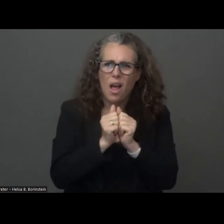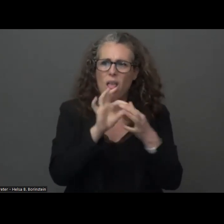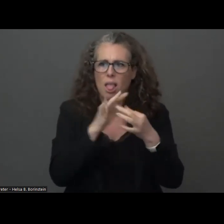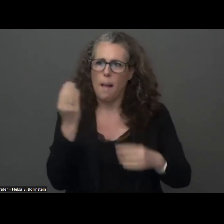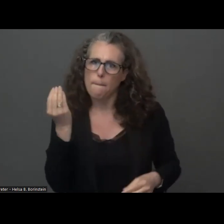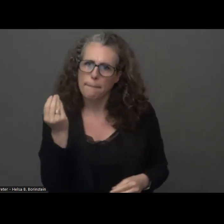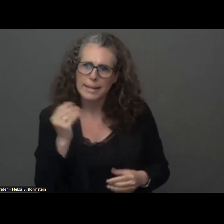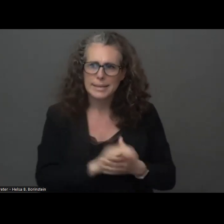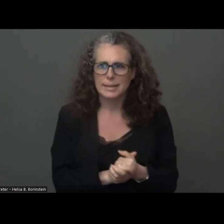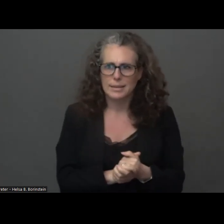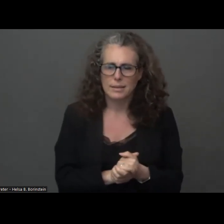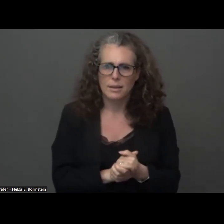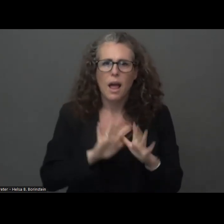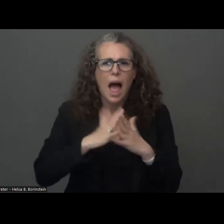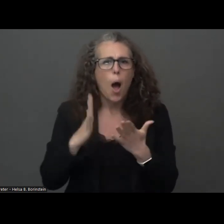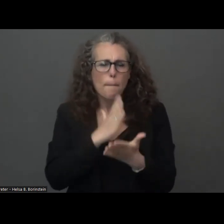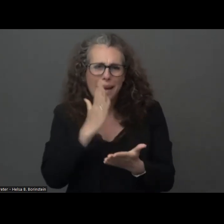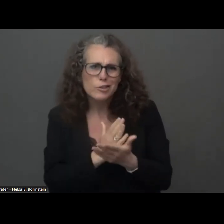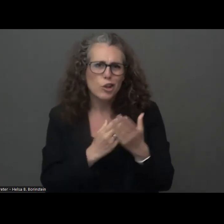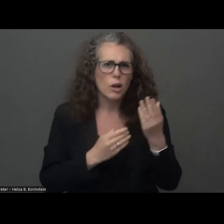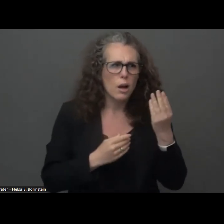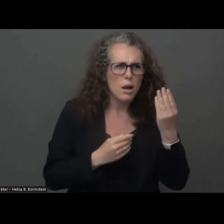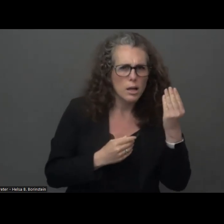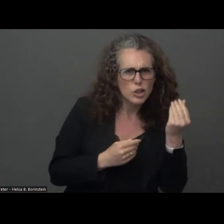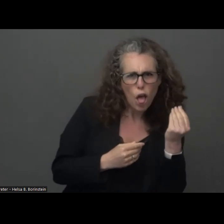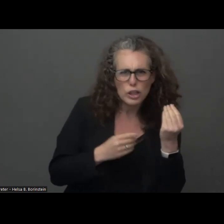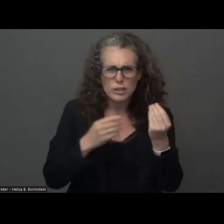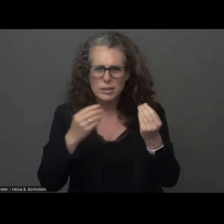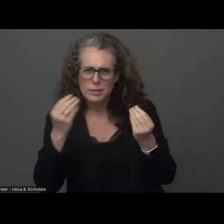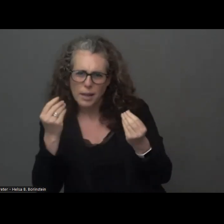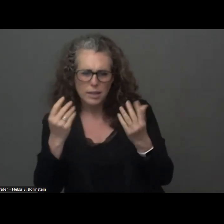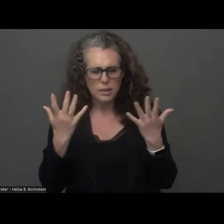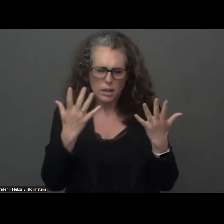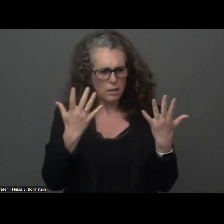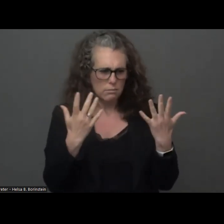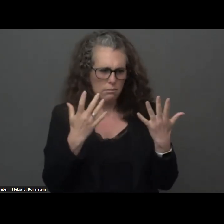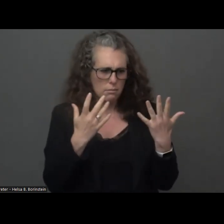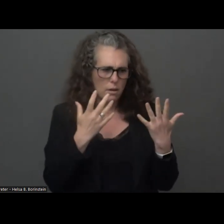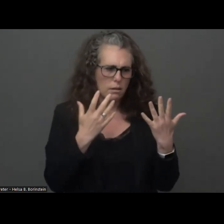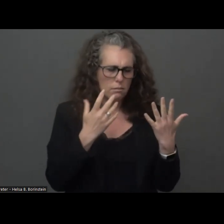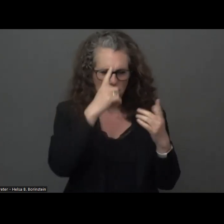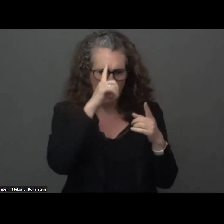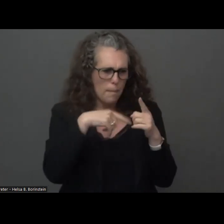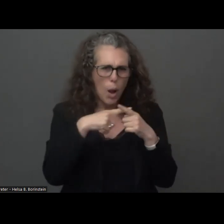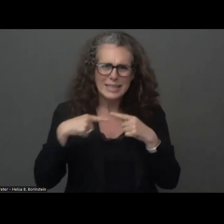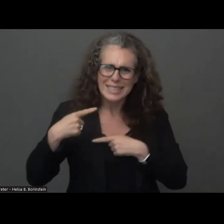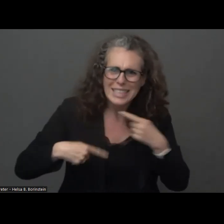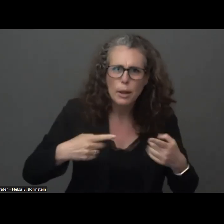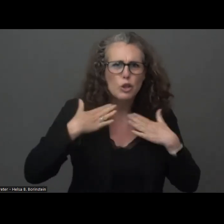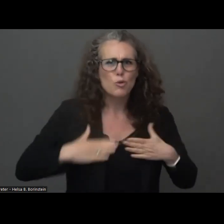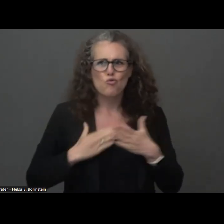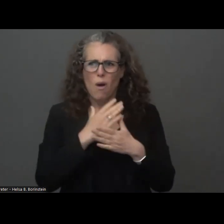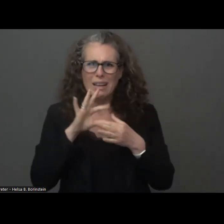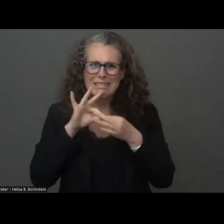longer simply in terms of dollars and cents. Value is starting to mean as well sustainability and addressing human rights risks, including